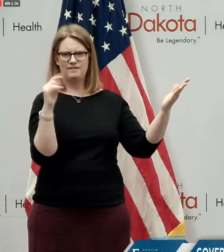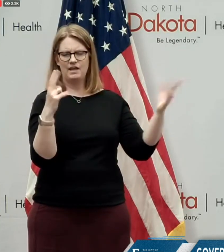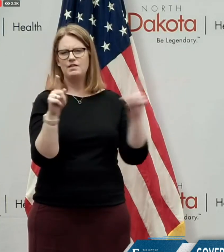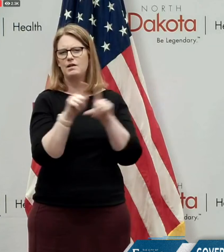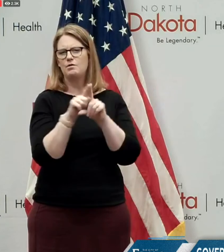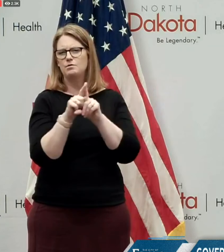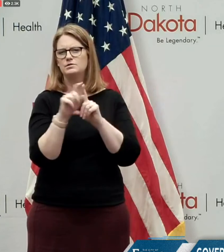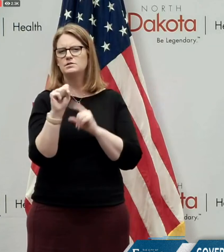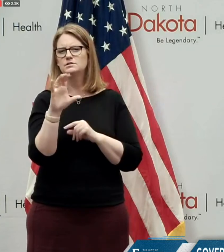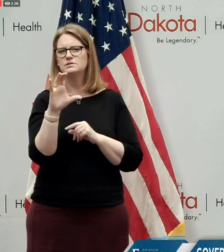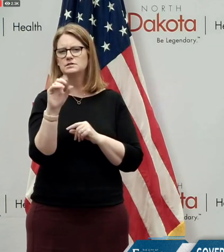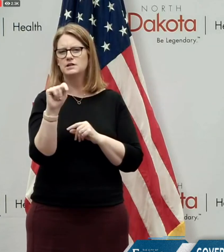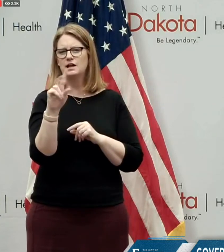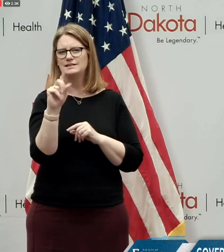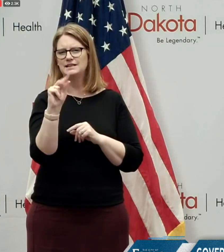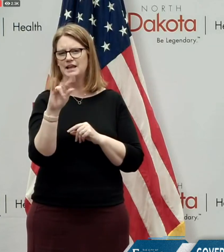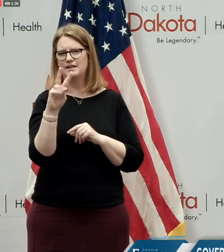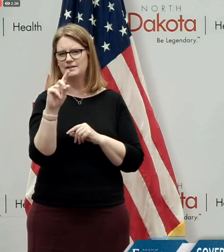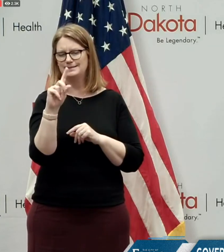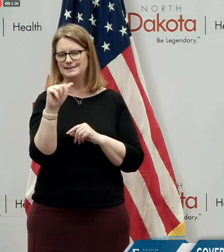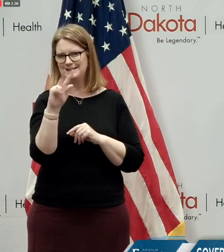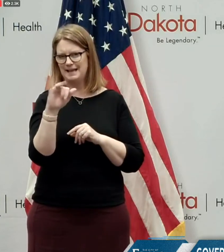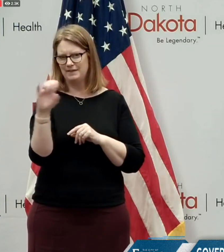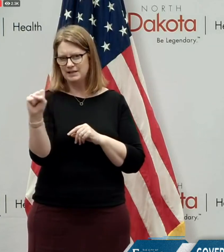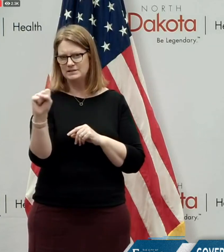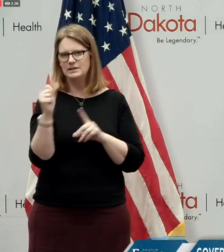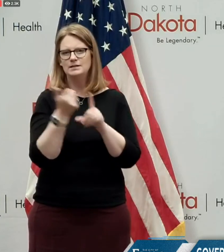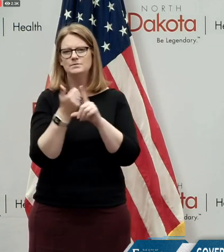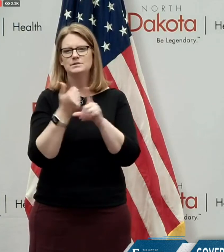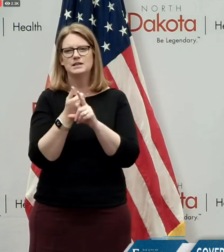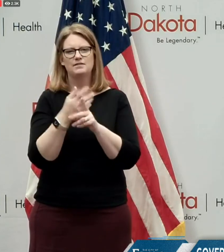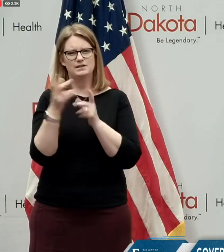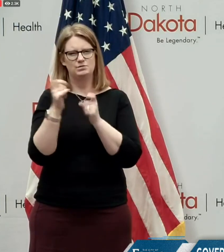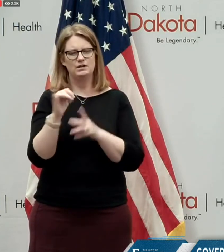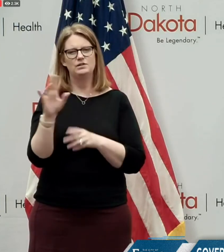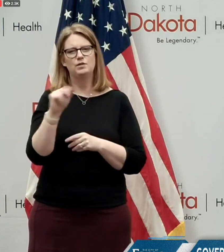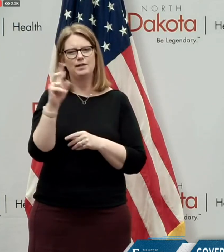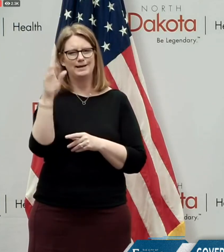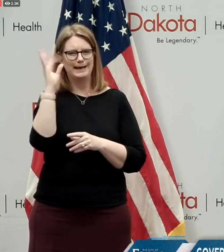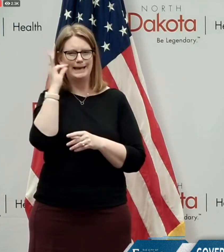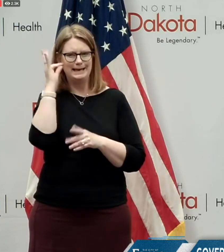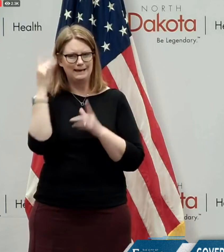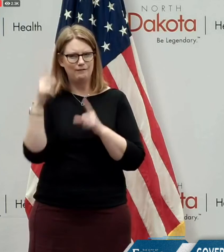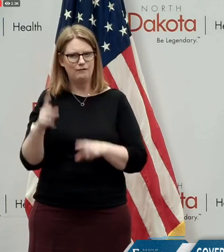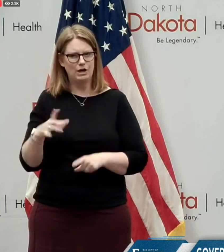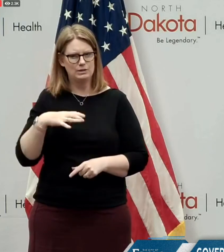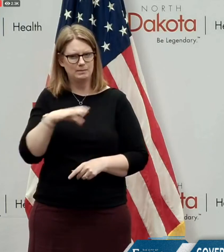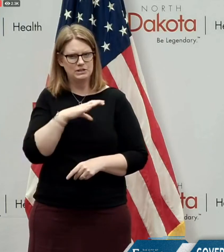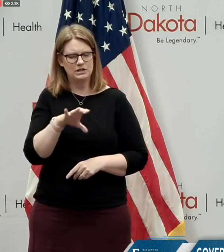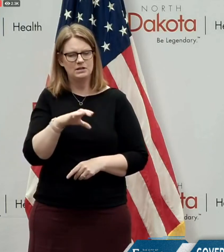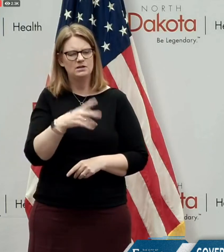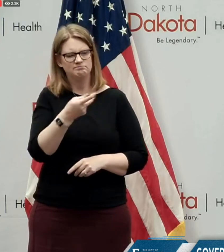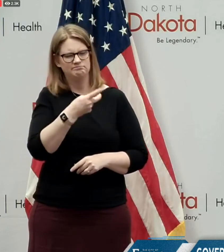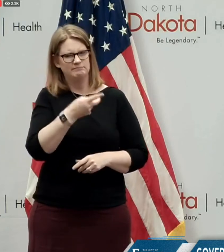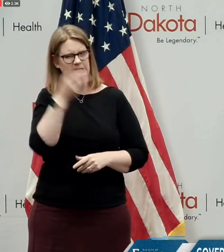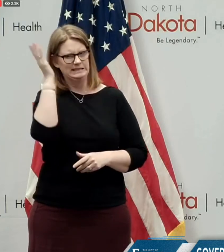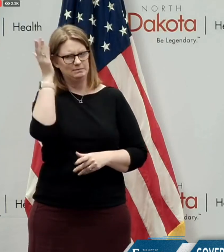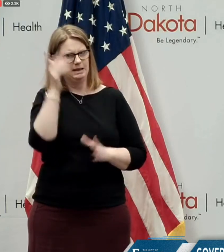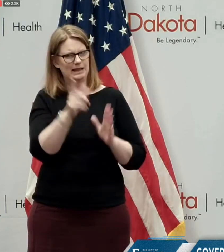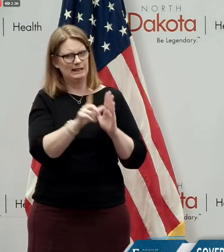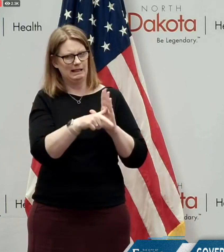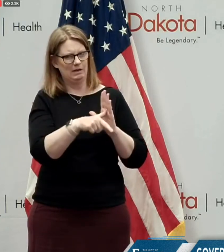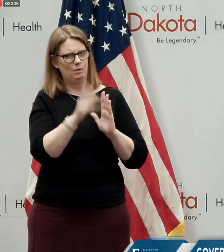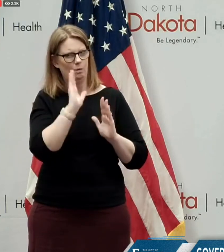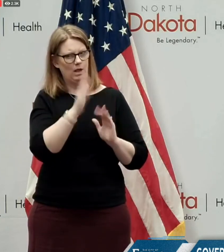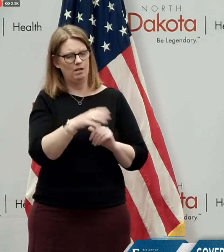Davis, Executive Director of North Dakota Indian Affairs Commission. They'll be both speaking a little bit later to also talk